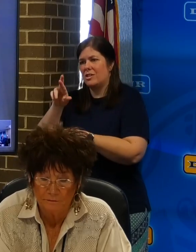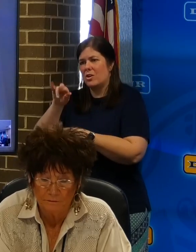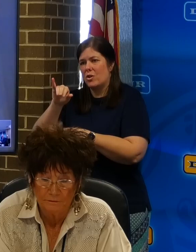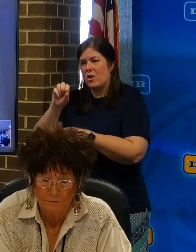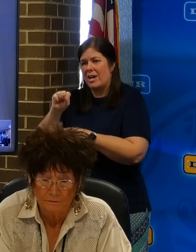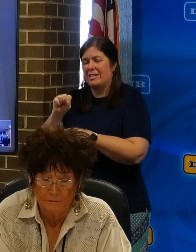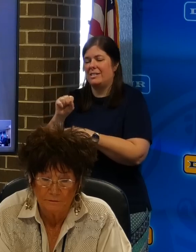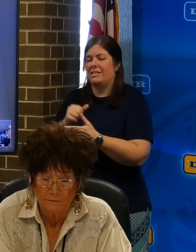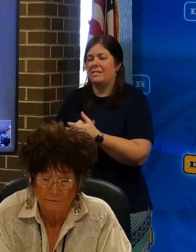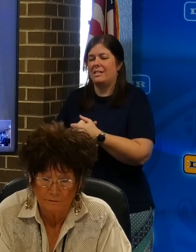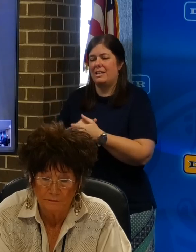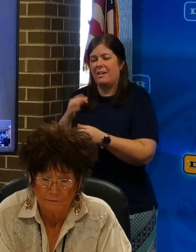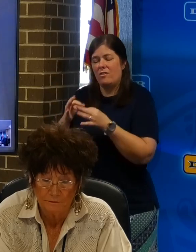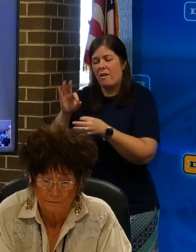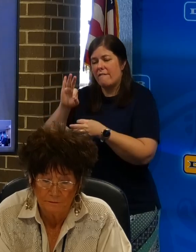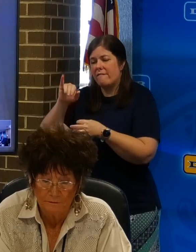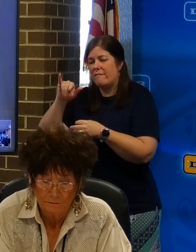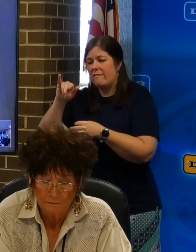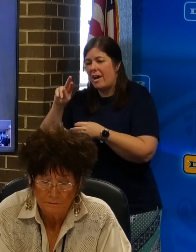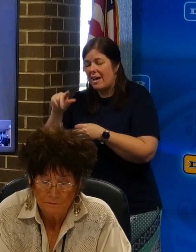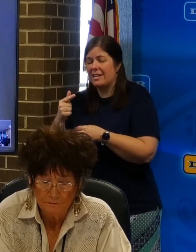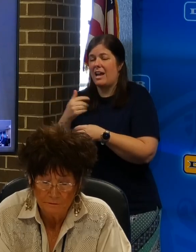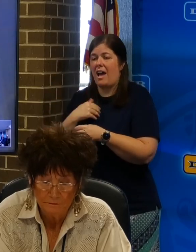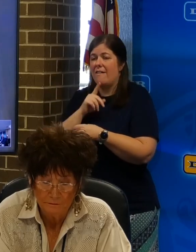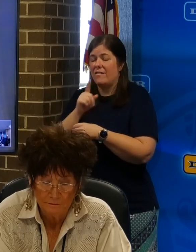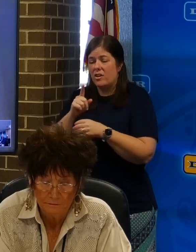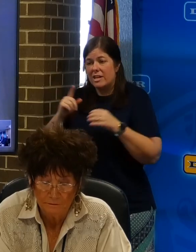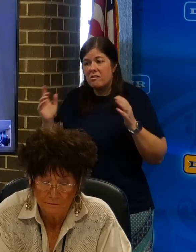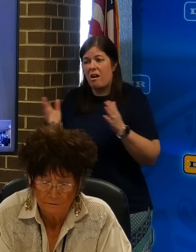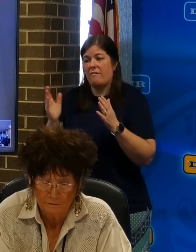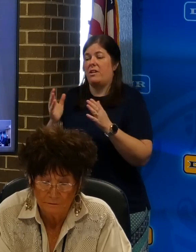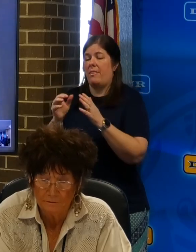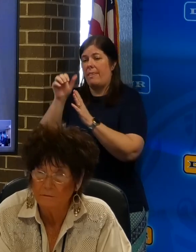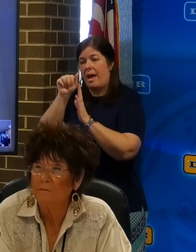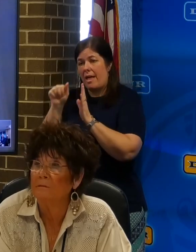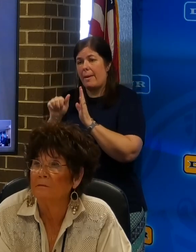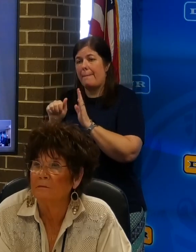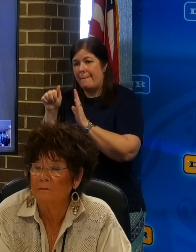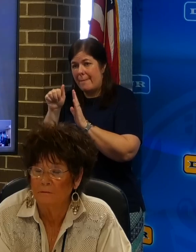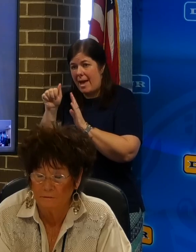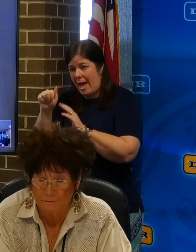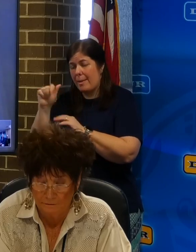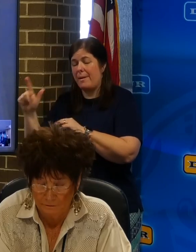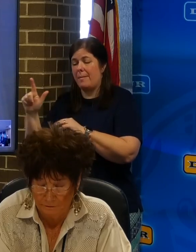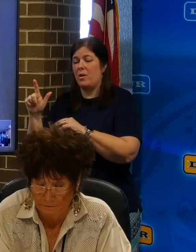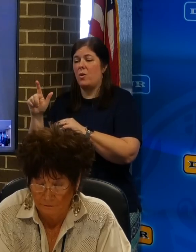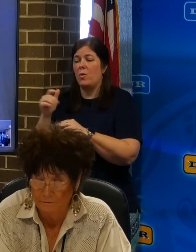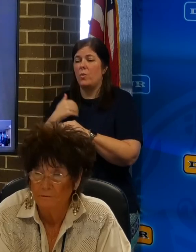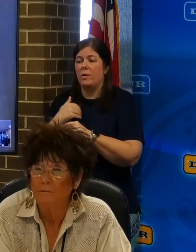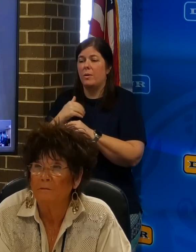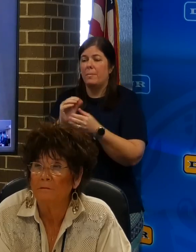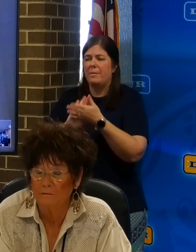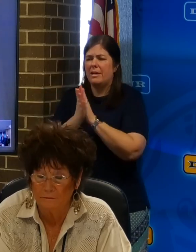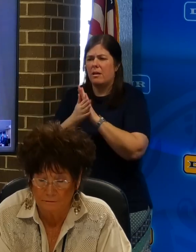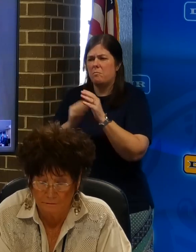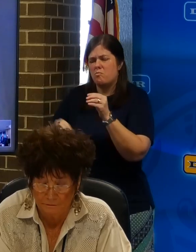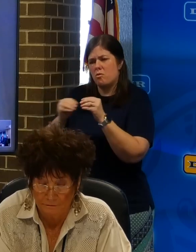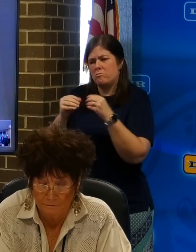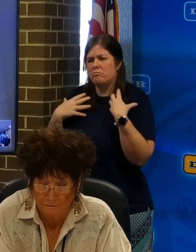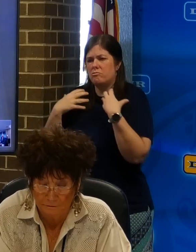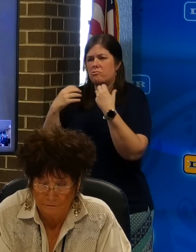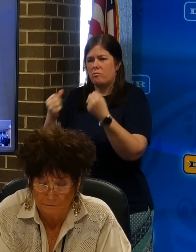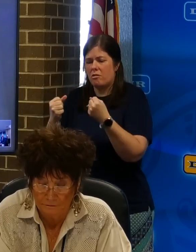And finally, I'll say this, I'm very confident that Alabama will rise above this crisis, be much stronger, better